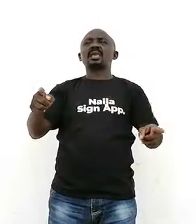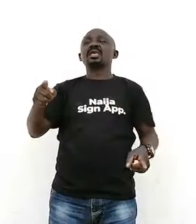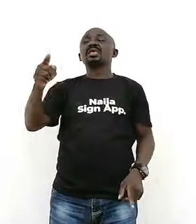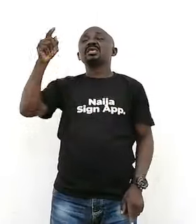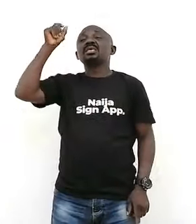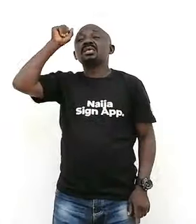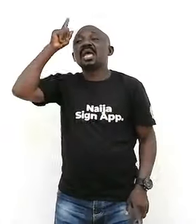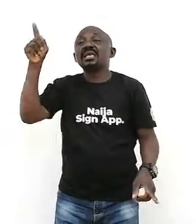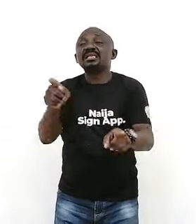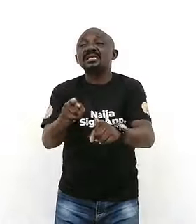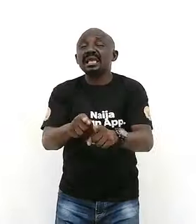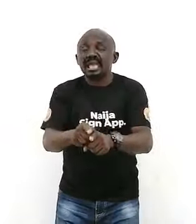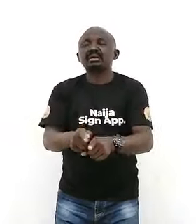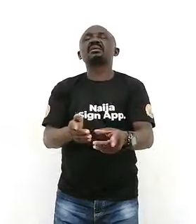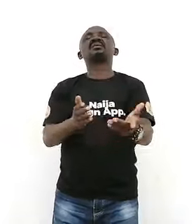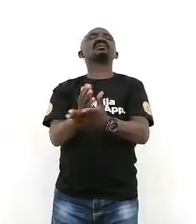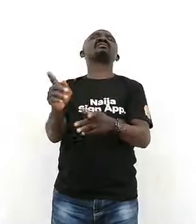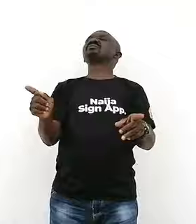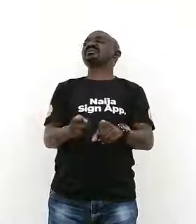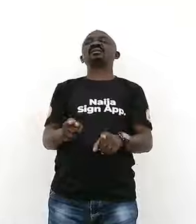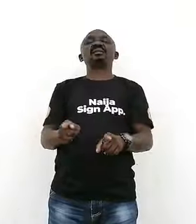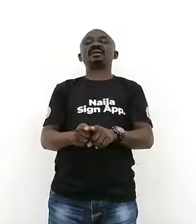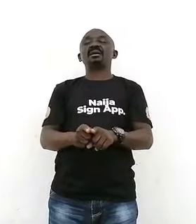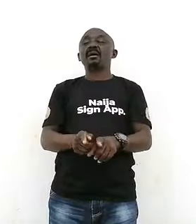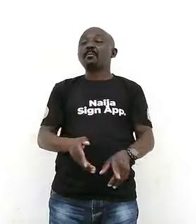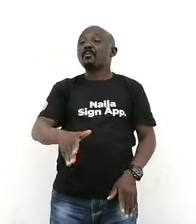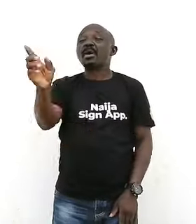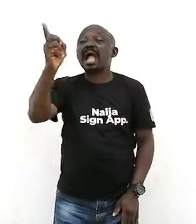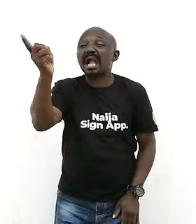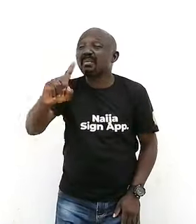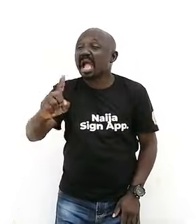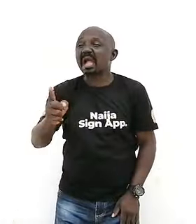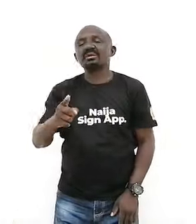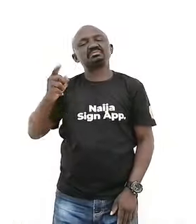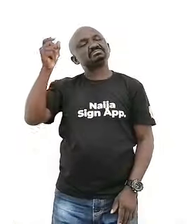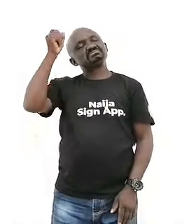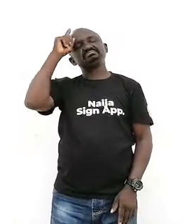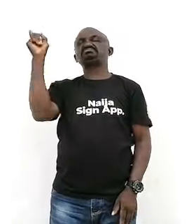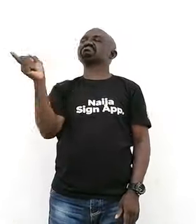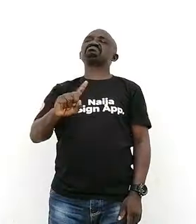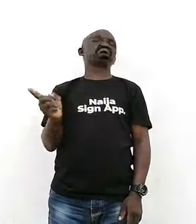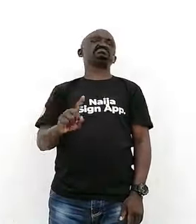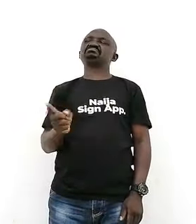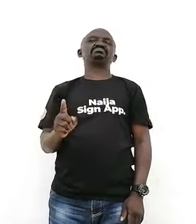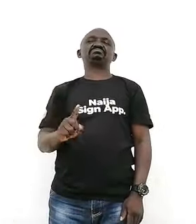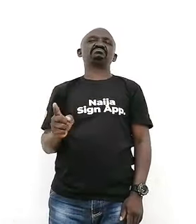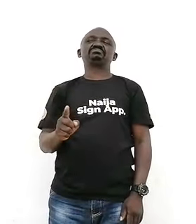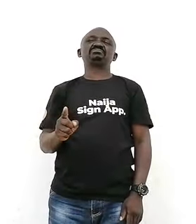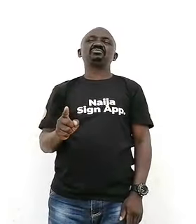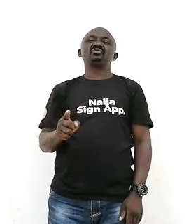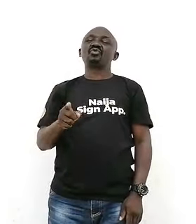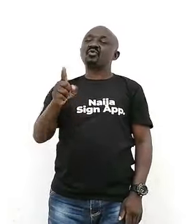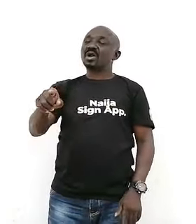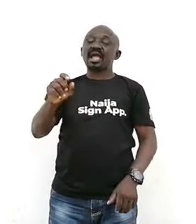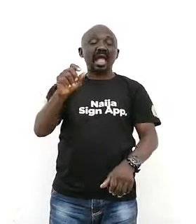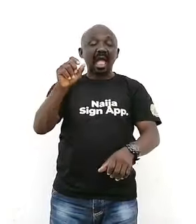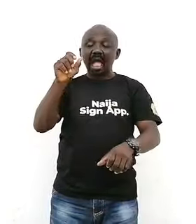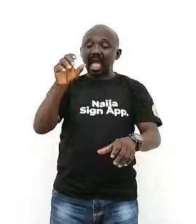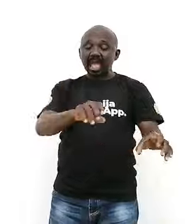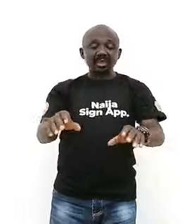since after the current electioneering period. For those of you who are not in Nigeria or have not been following